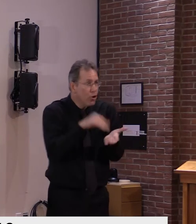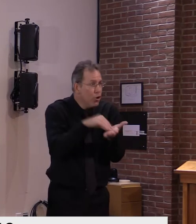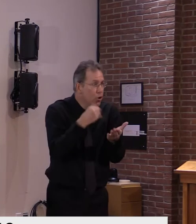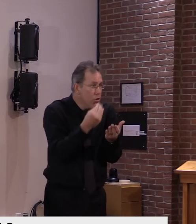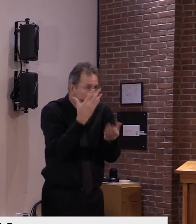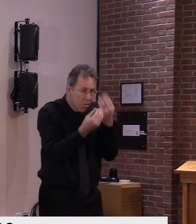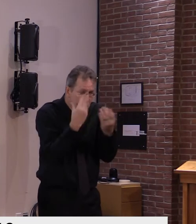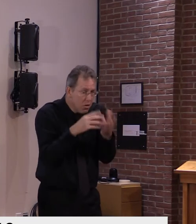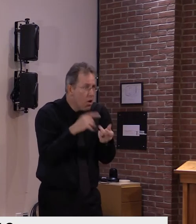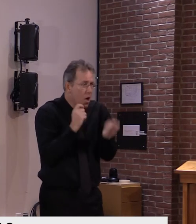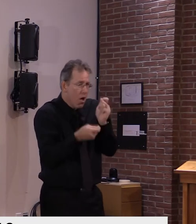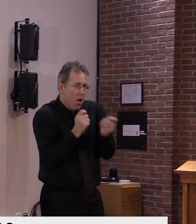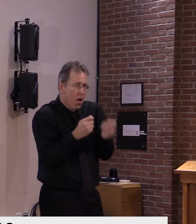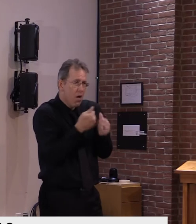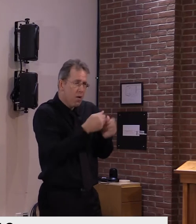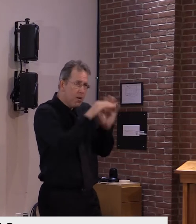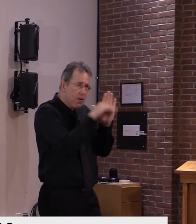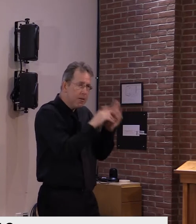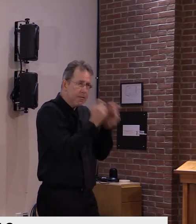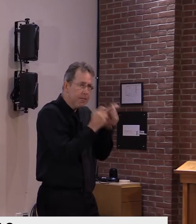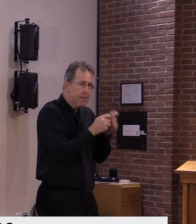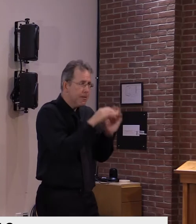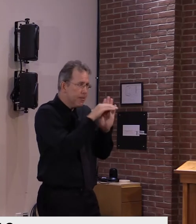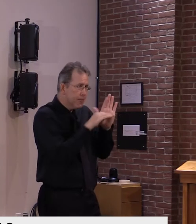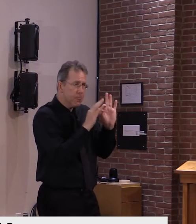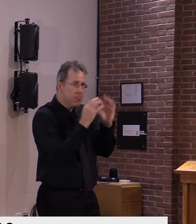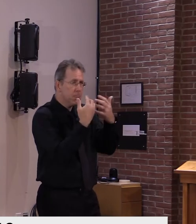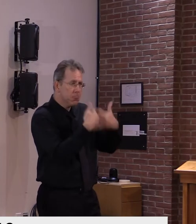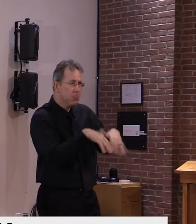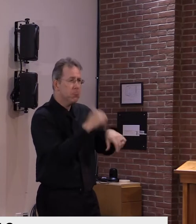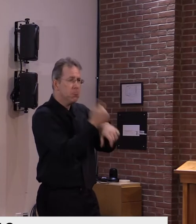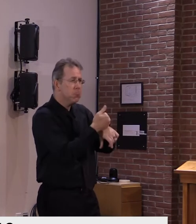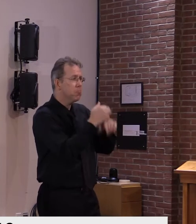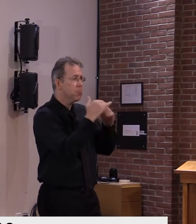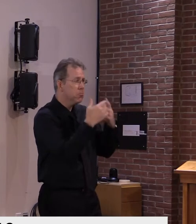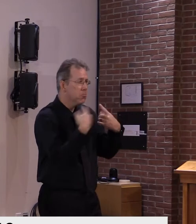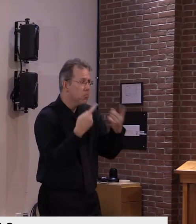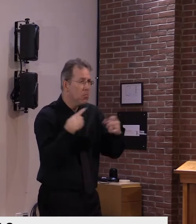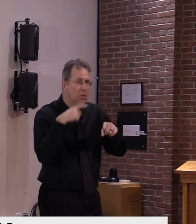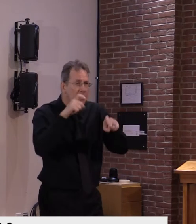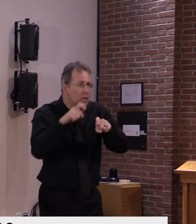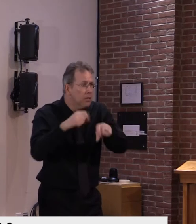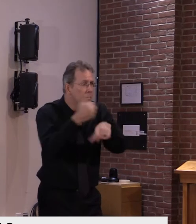increasing our surveillance testing and on-demand testing, so that if you want a test, you